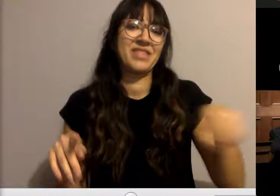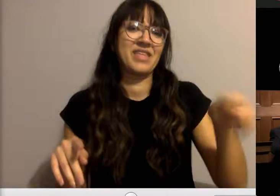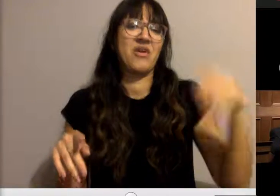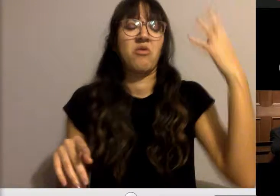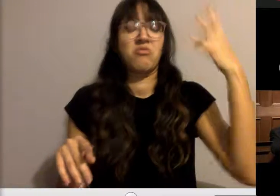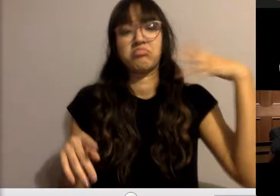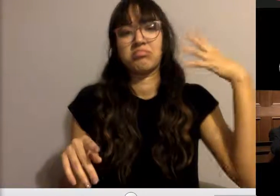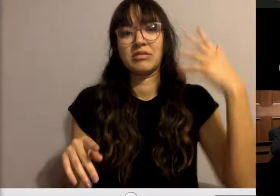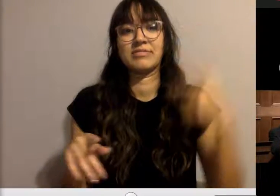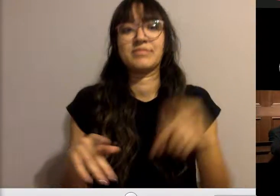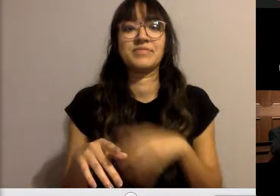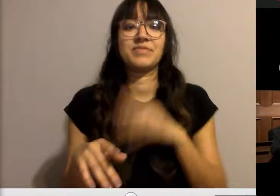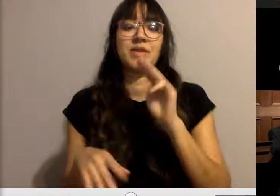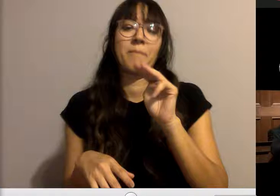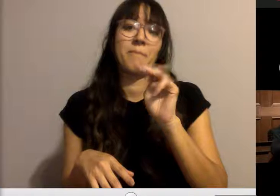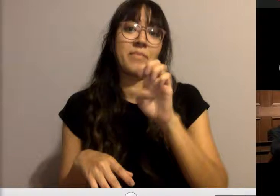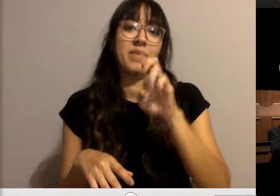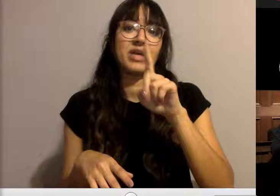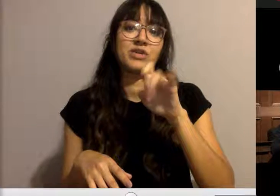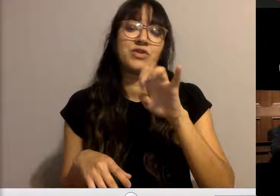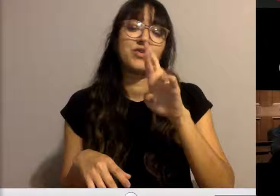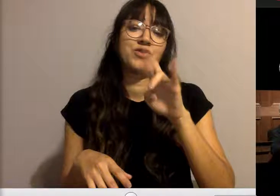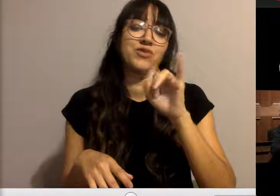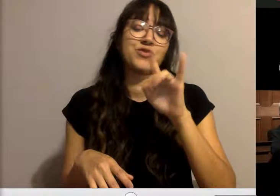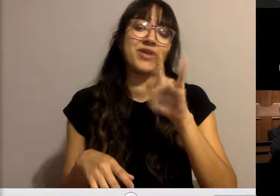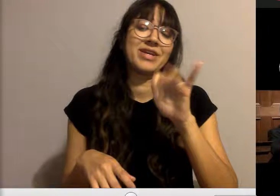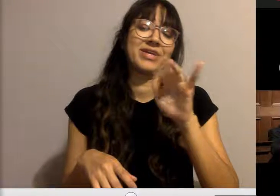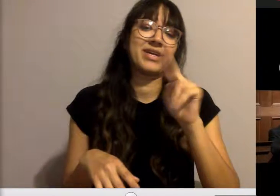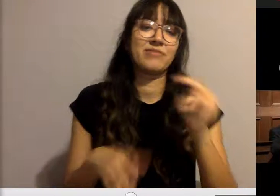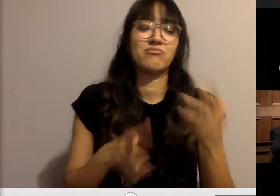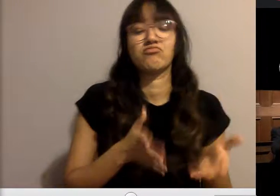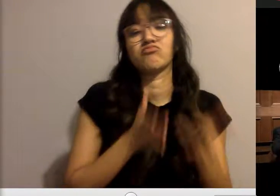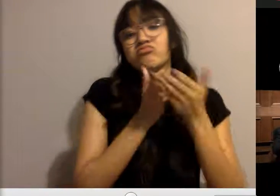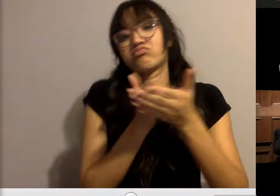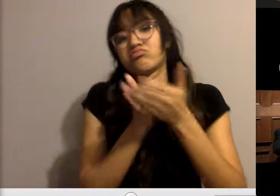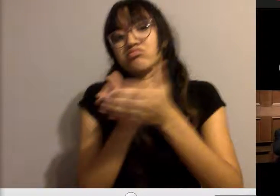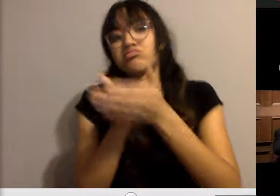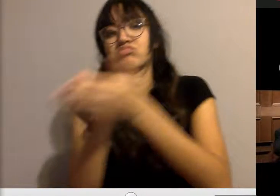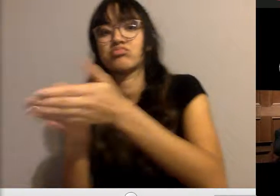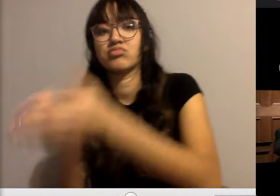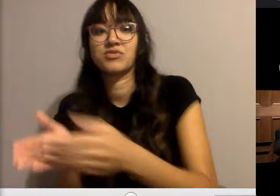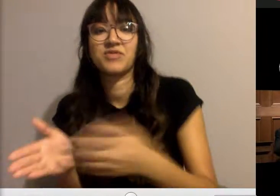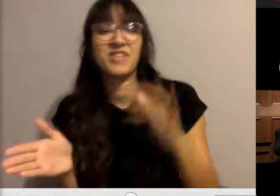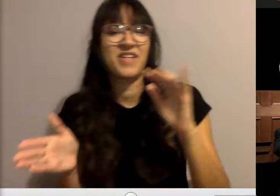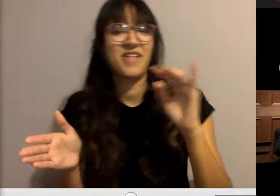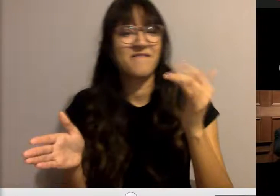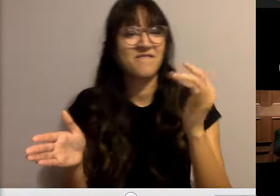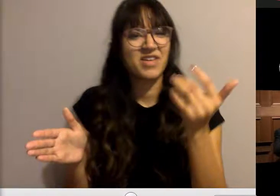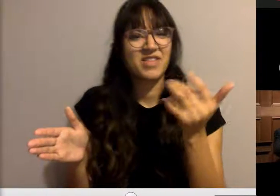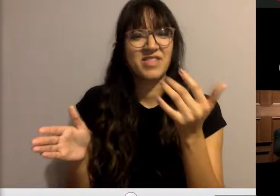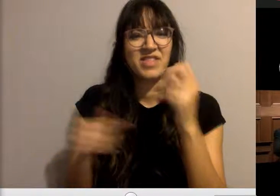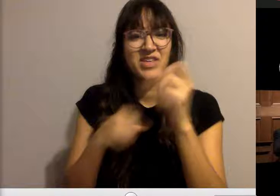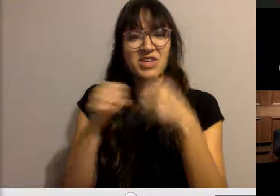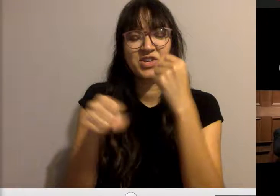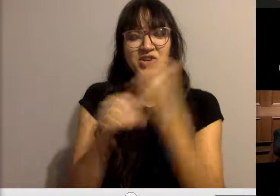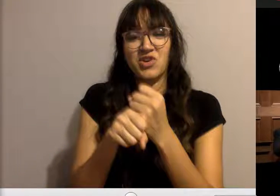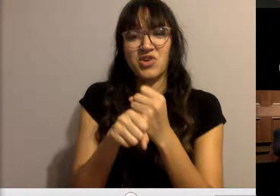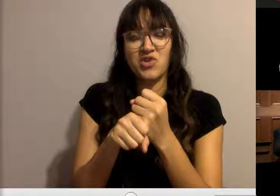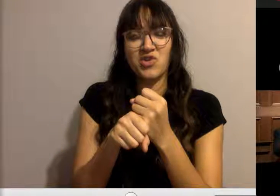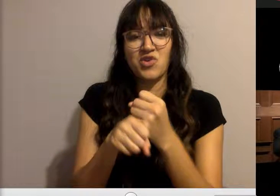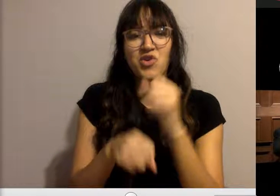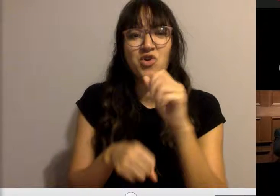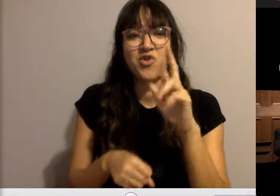and 1177. I suppose better would be to say the 5th year of Merneptah and the 8th year of Ramses III,